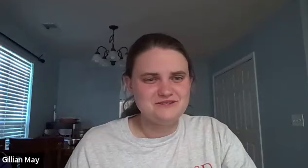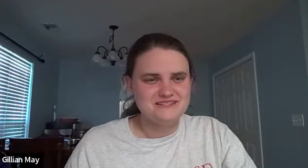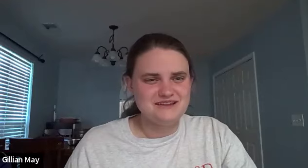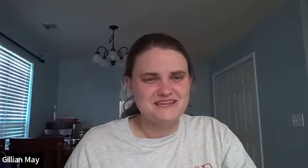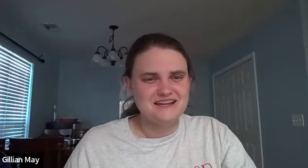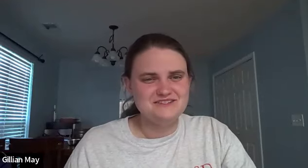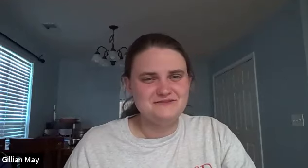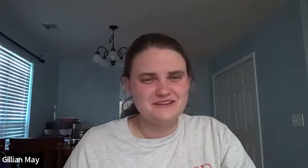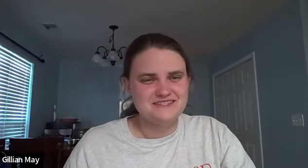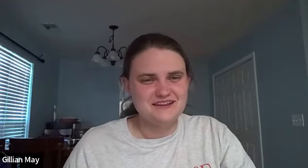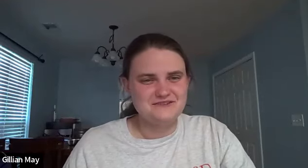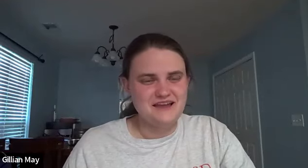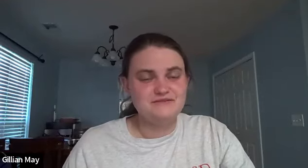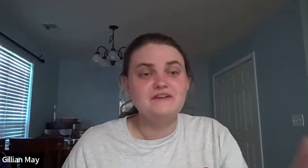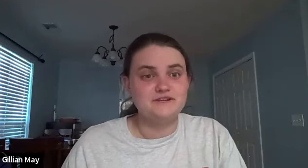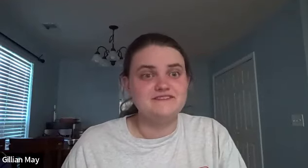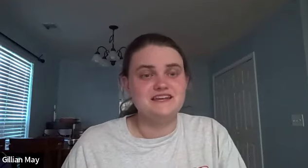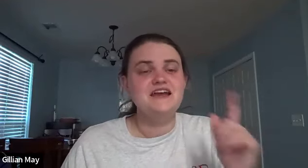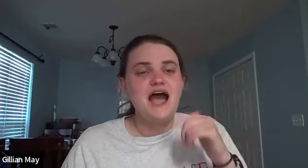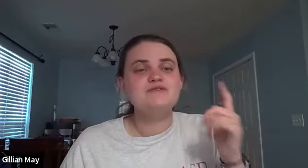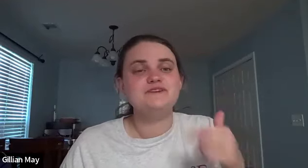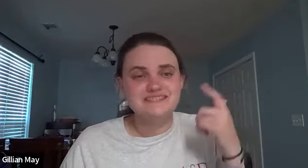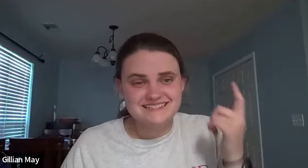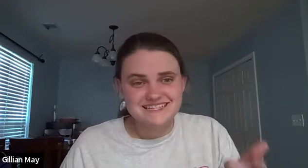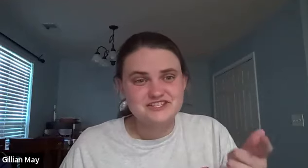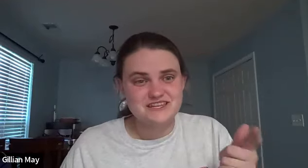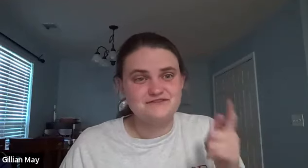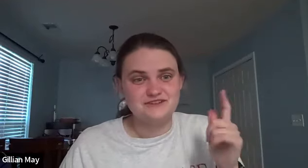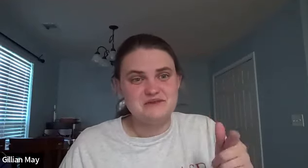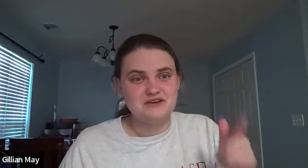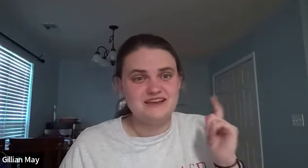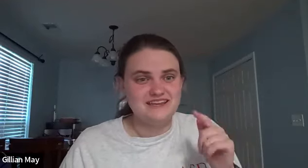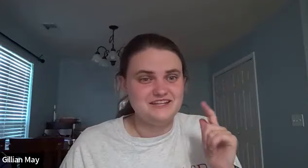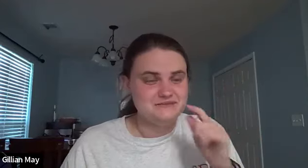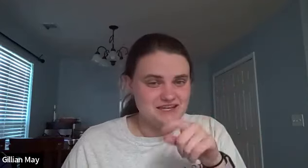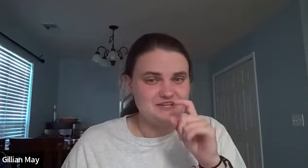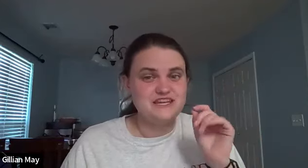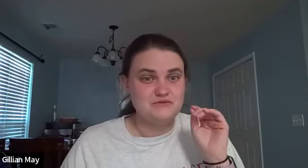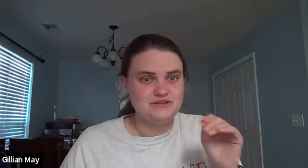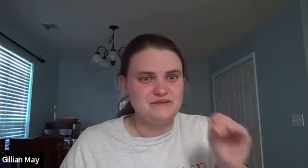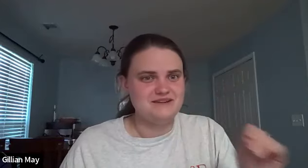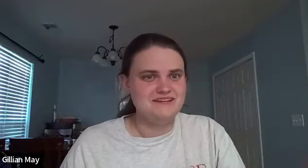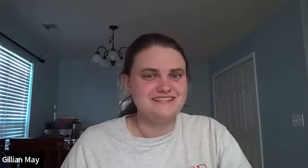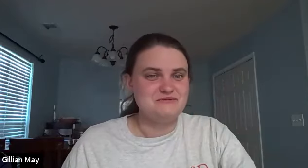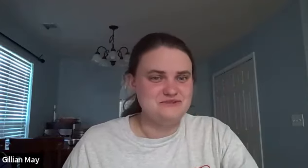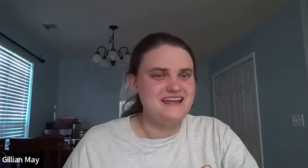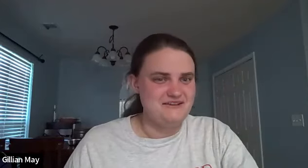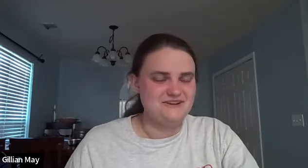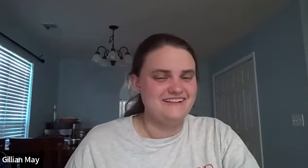going to say was that I used to forget the sign for, I'd not forget the sign. I would forget to teach the sign for library, and Miss Katie used to get really mad at me because I would do it every